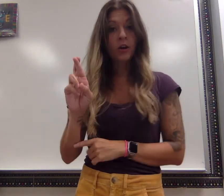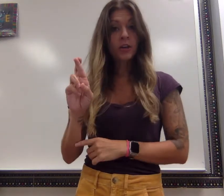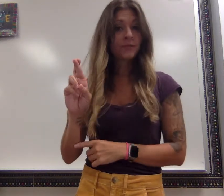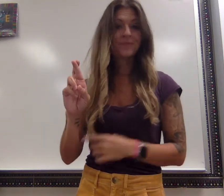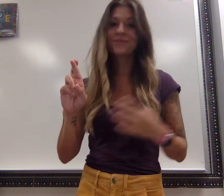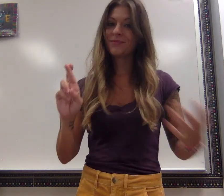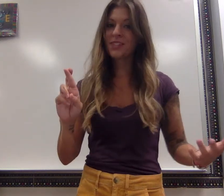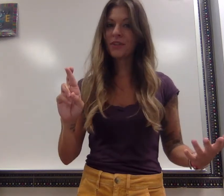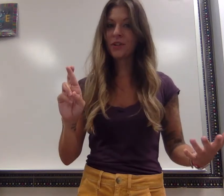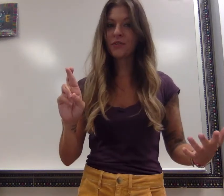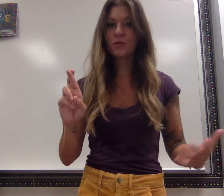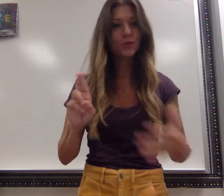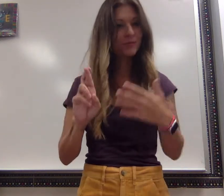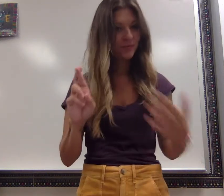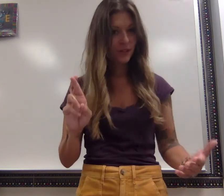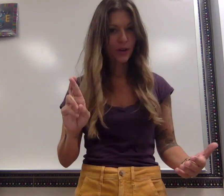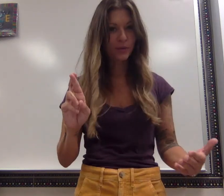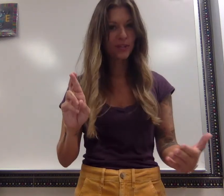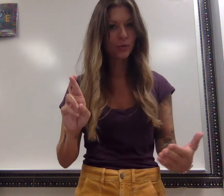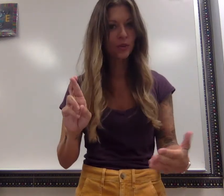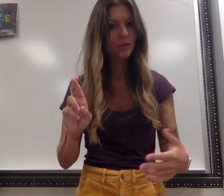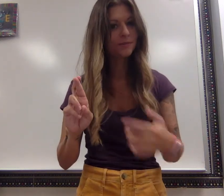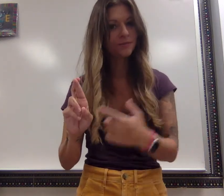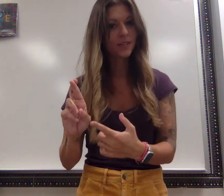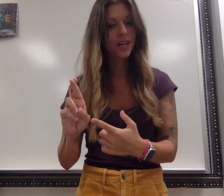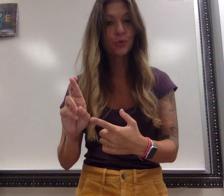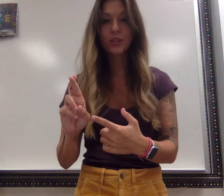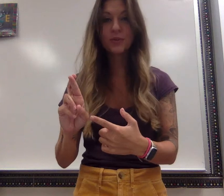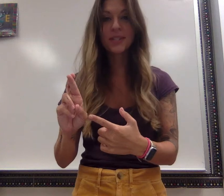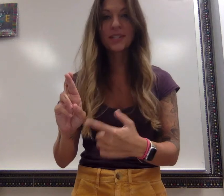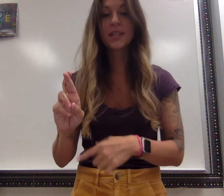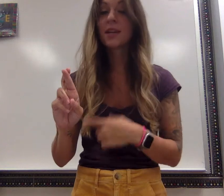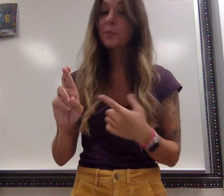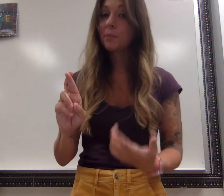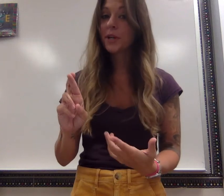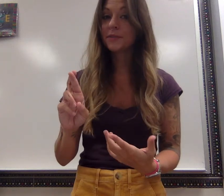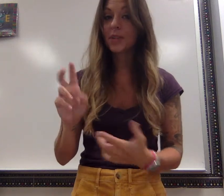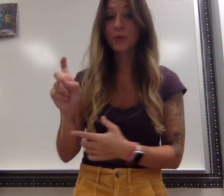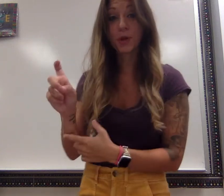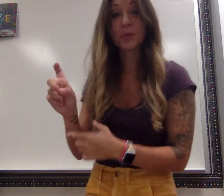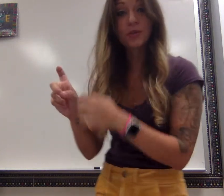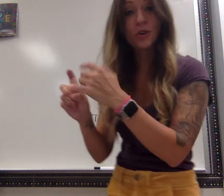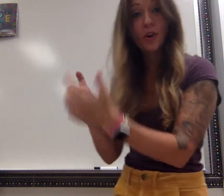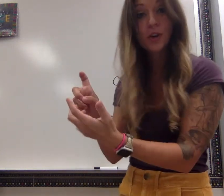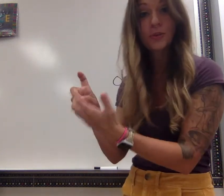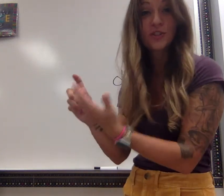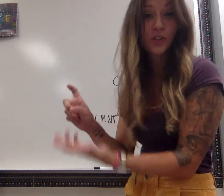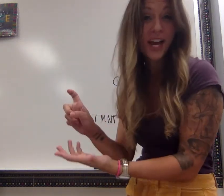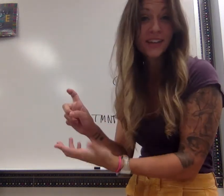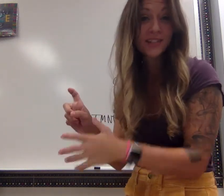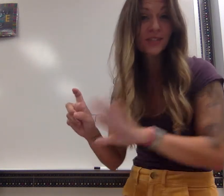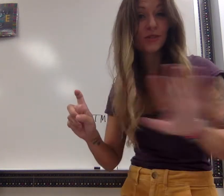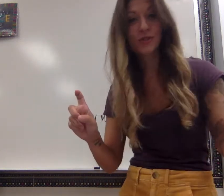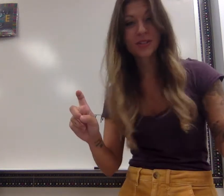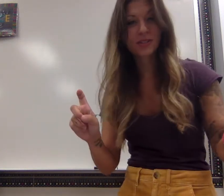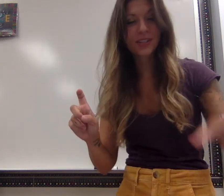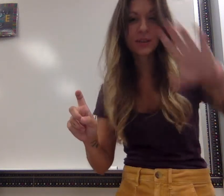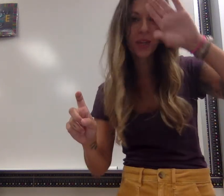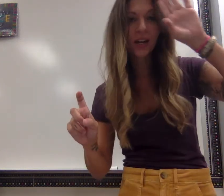R, not very visual. If I ran the world, I wouldn't use this, but I would probably use R, which is our X. So just keep that out of your